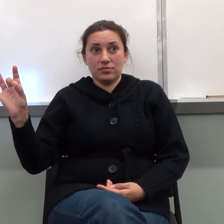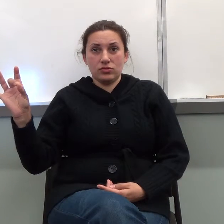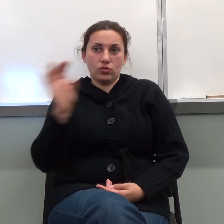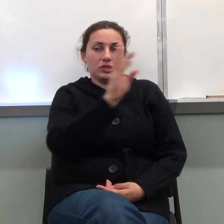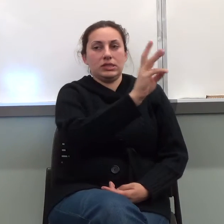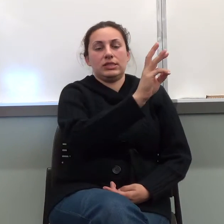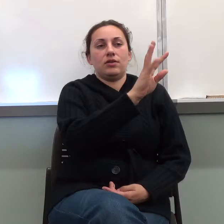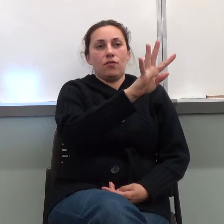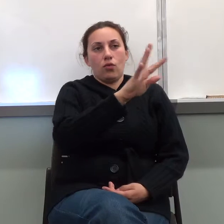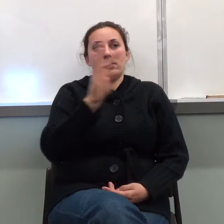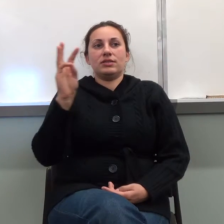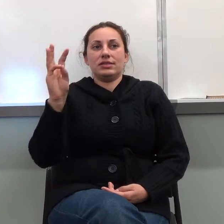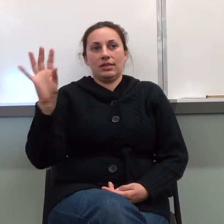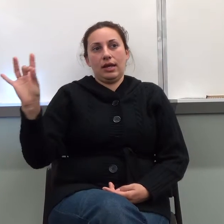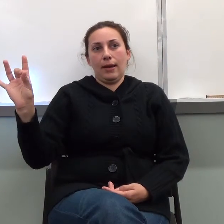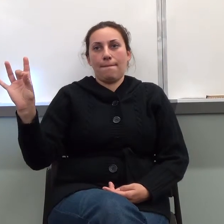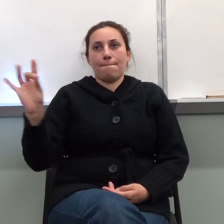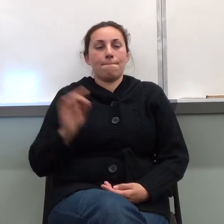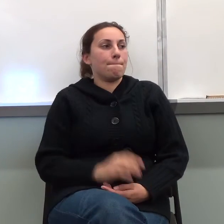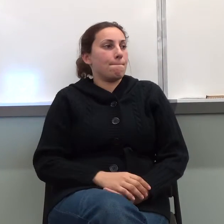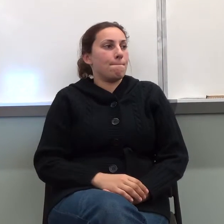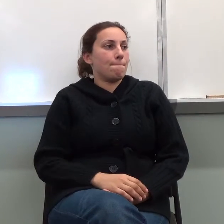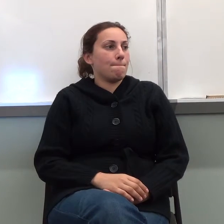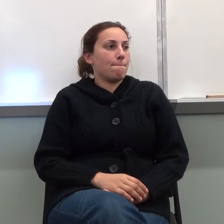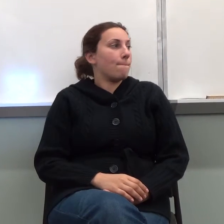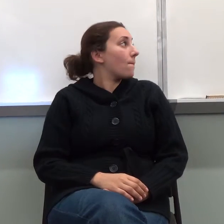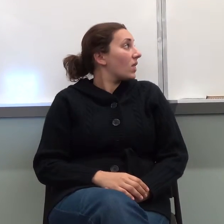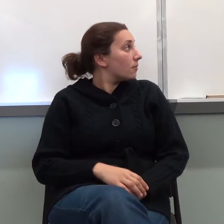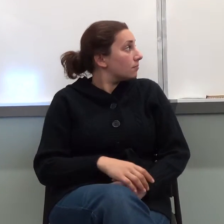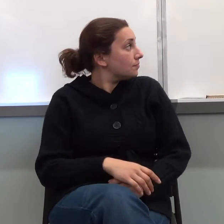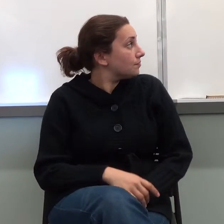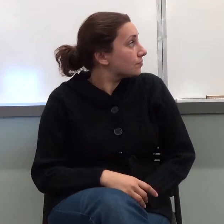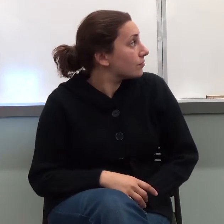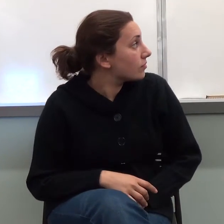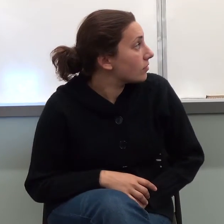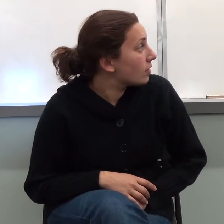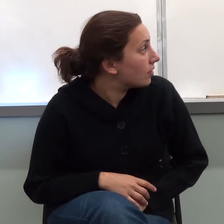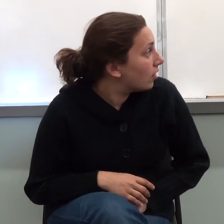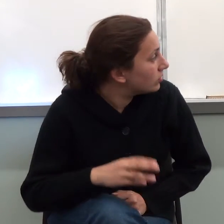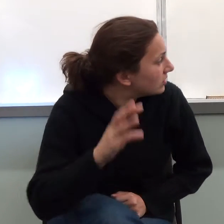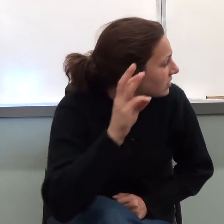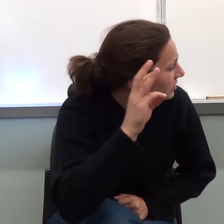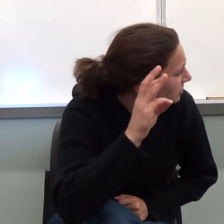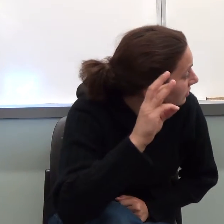Yeah. Okay. There's a couple that have zeros in there, and I don't know either why they're there.